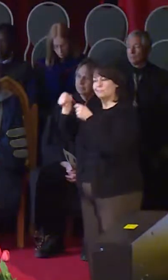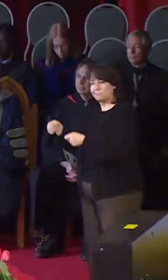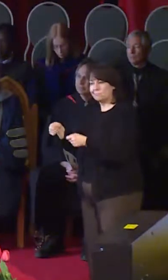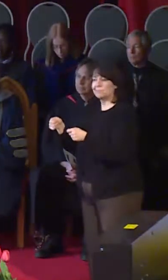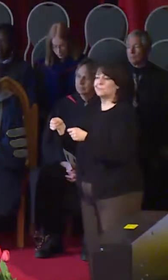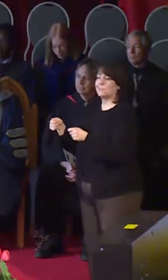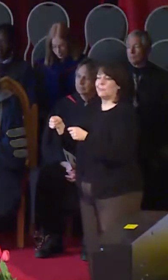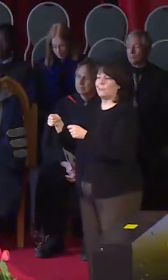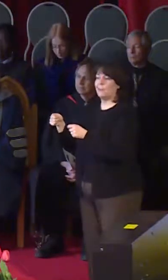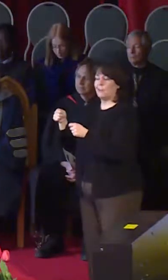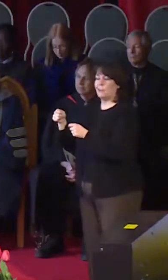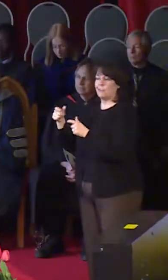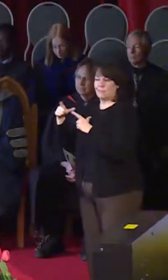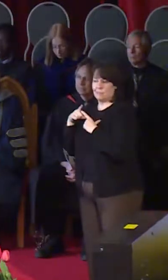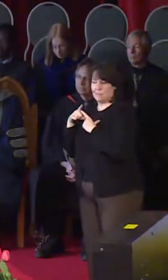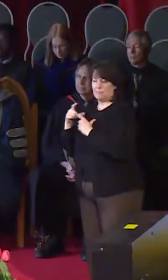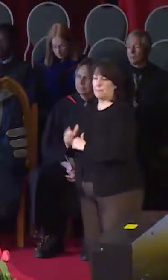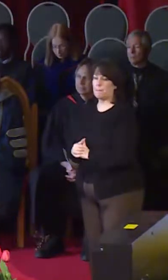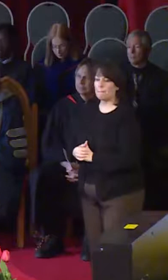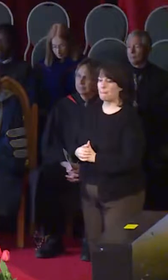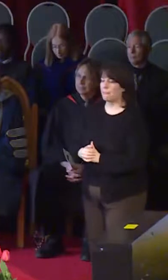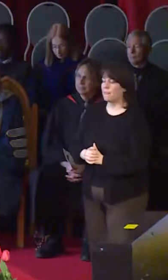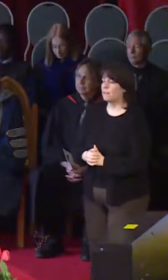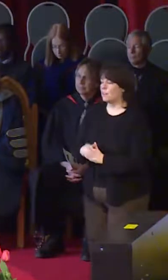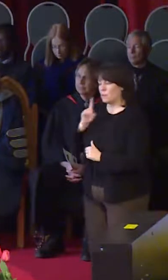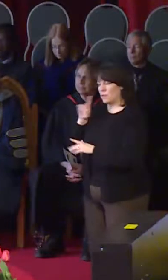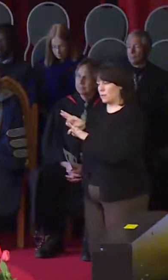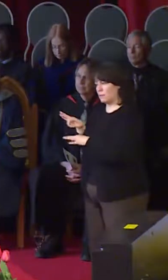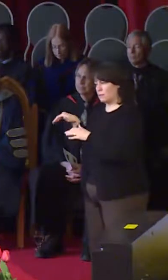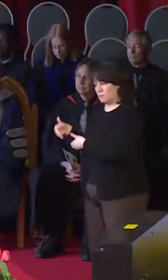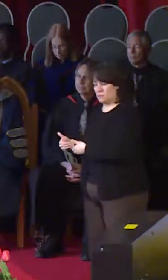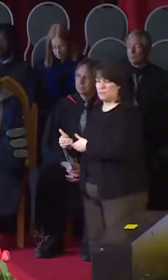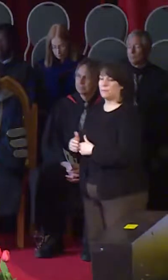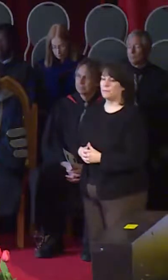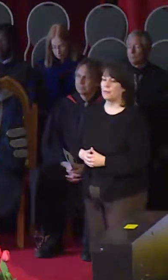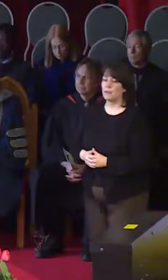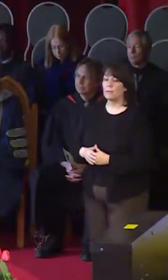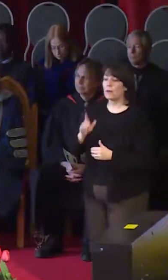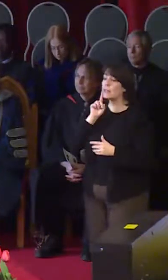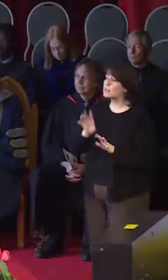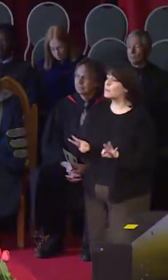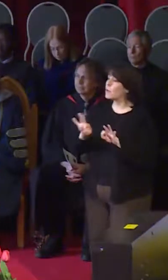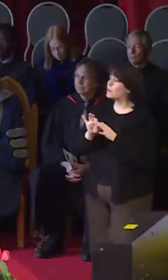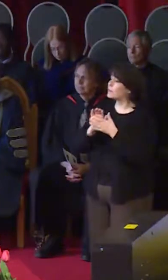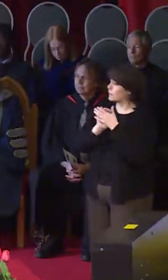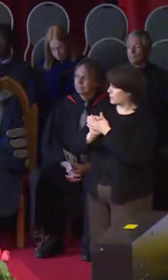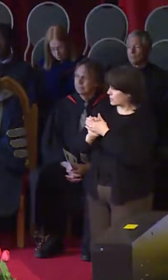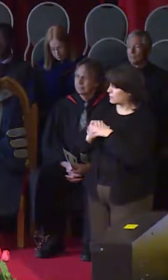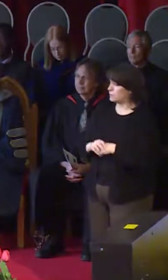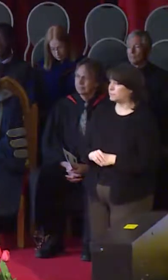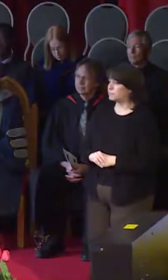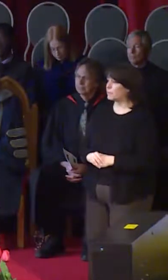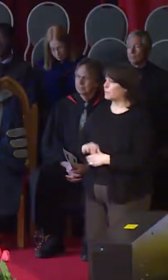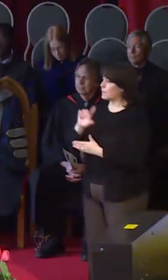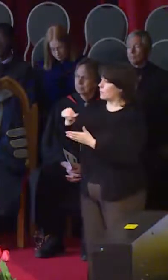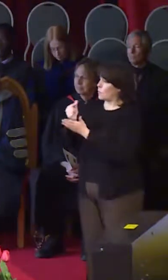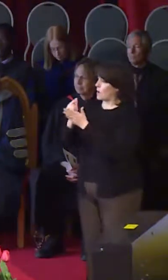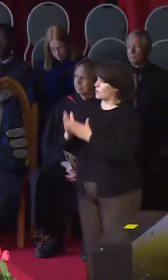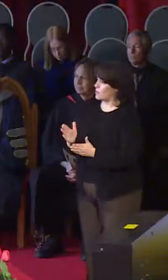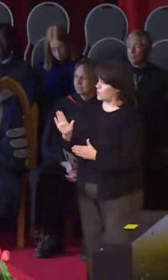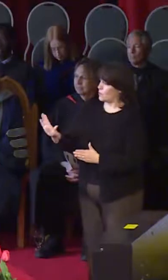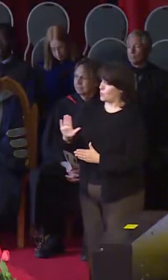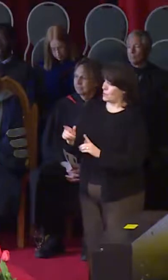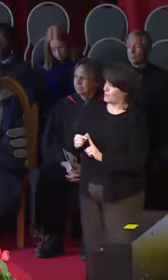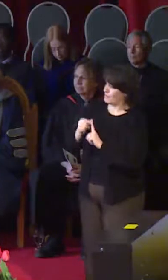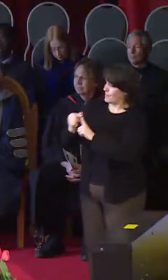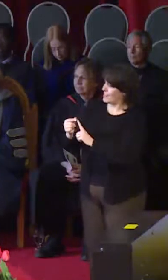today's convocation ceremony, I do believe that a few congratulatory remarks are in order. First of all, graduates, this is your big